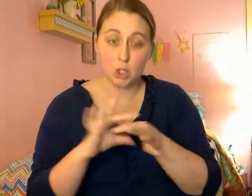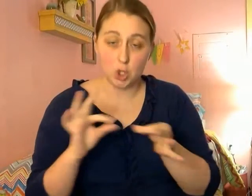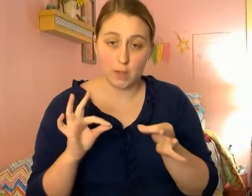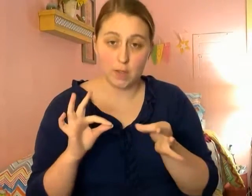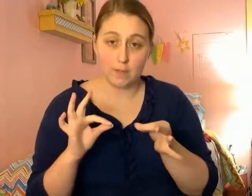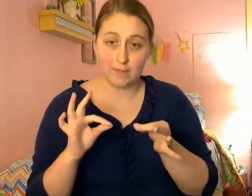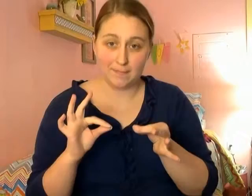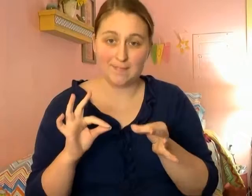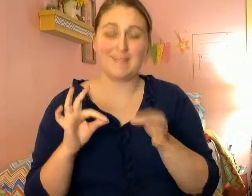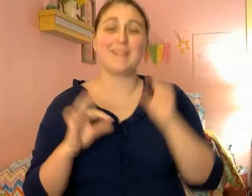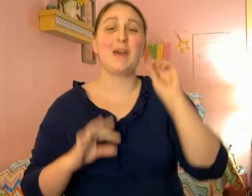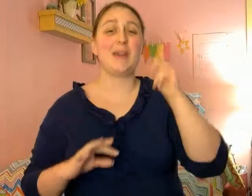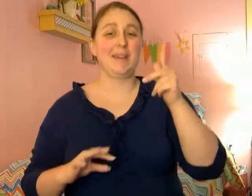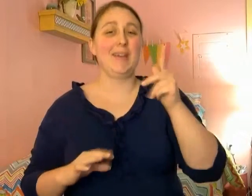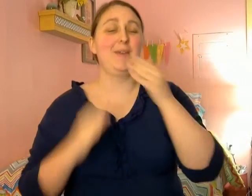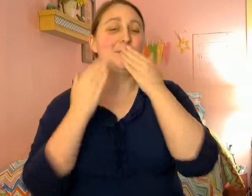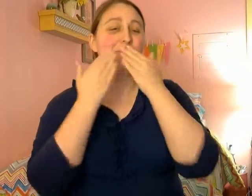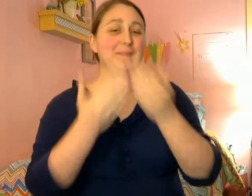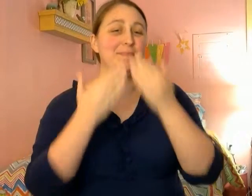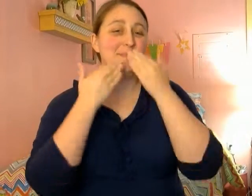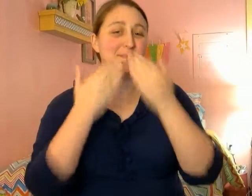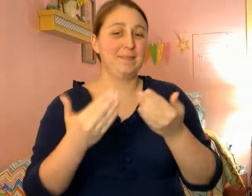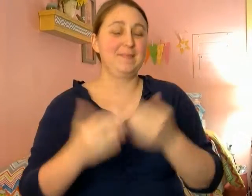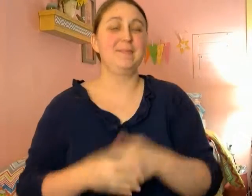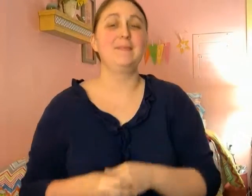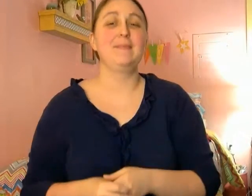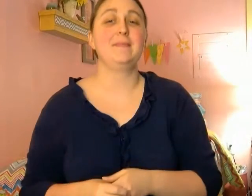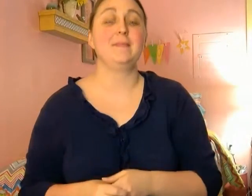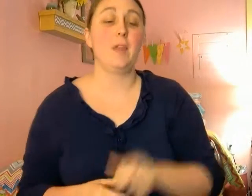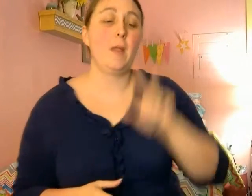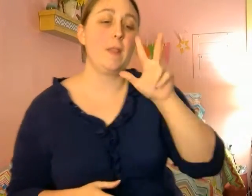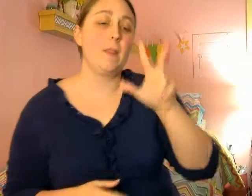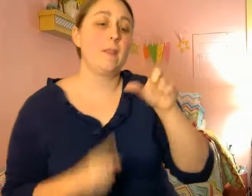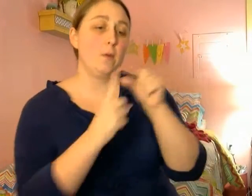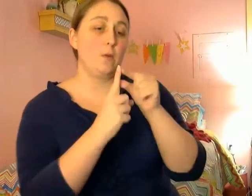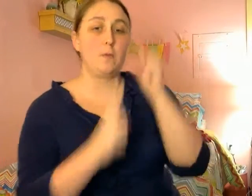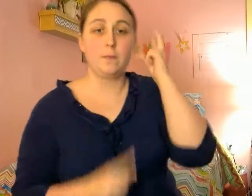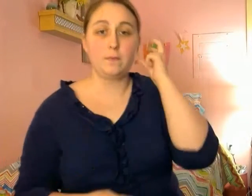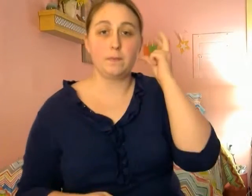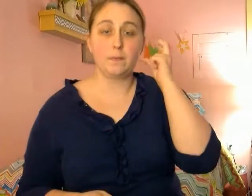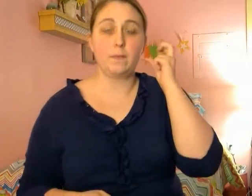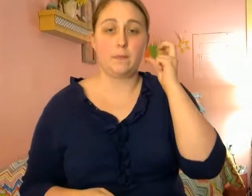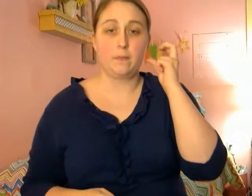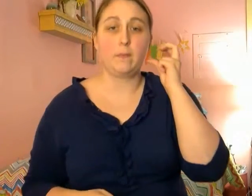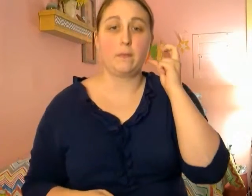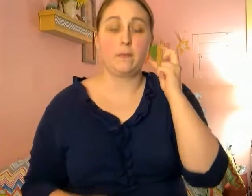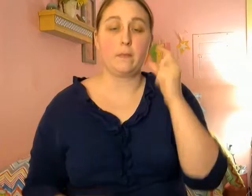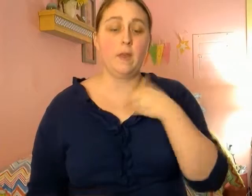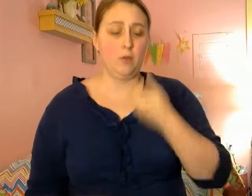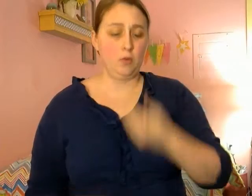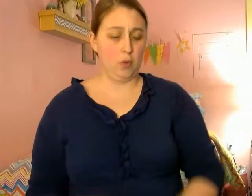Okay, there you go. Get that third syllable, okay? I try not to use too